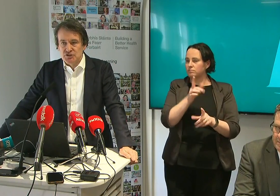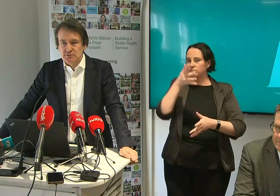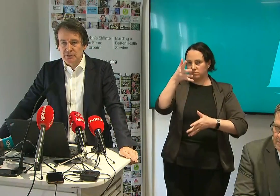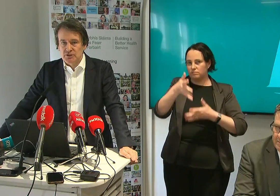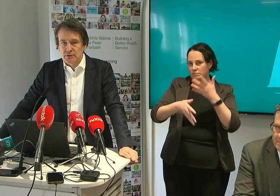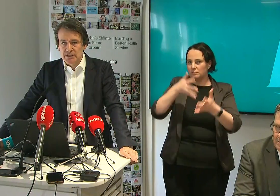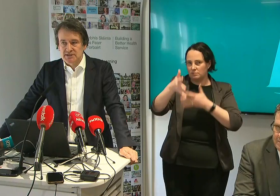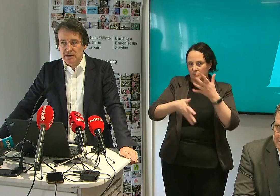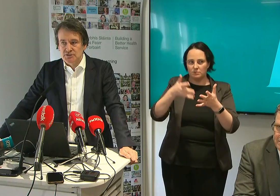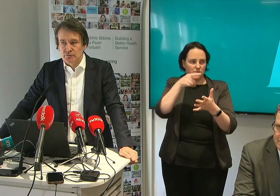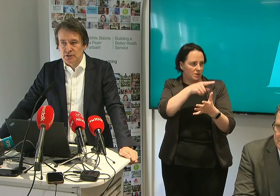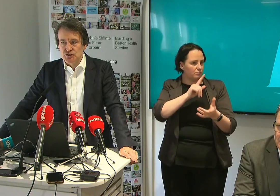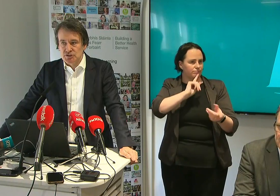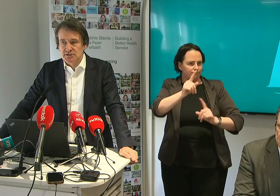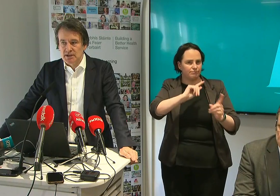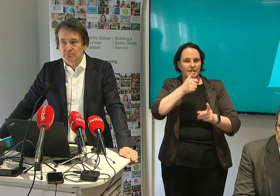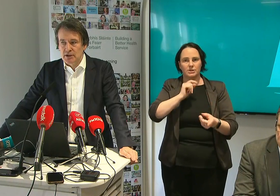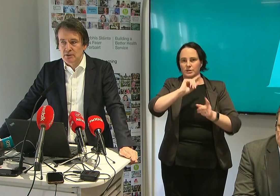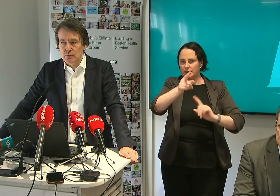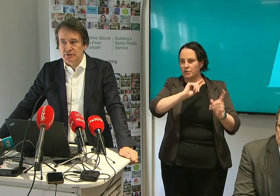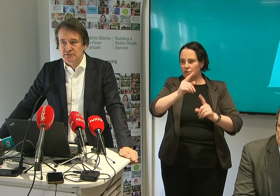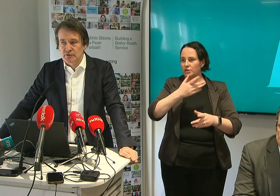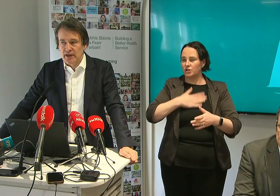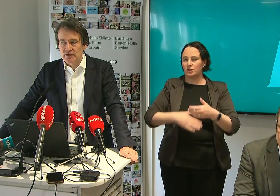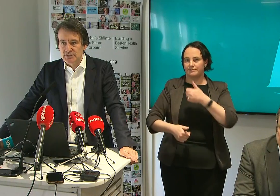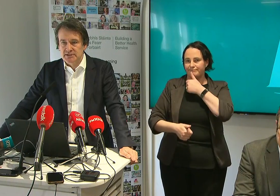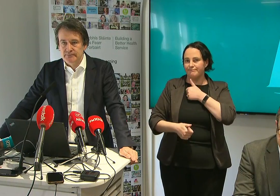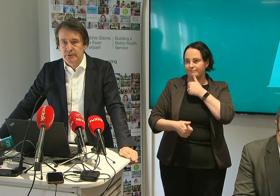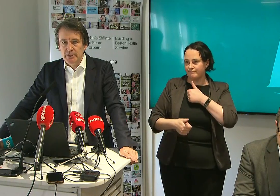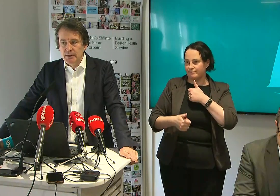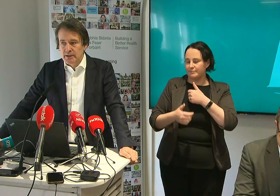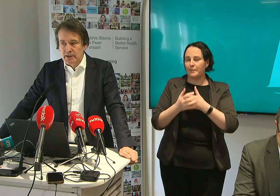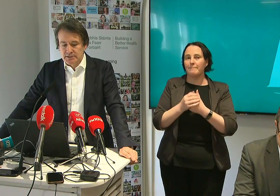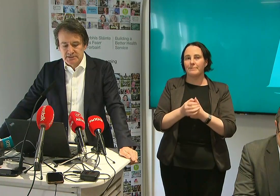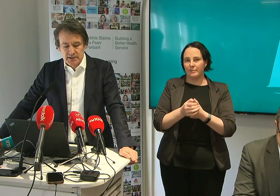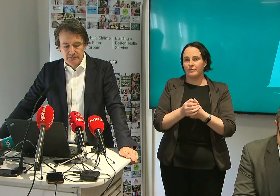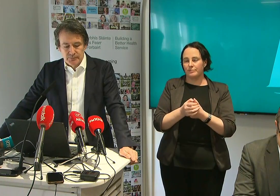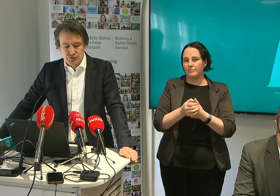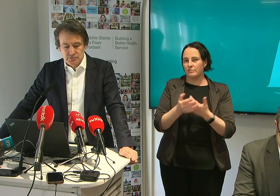answering questions when the Q&A starts. So if you could just bear with us for that,